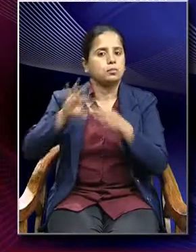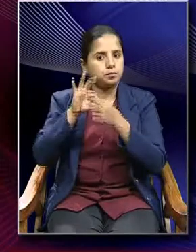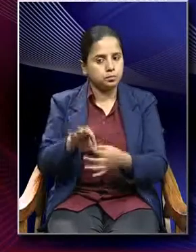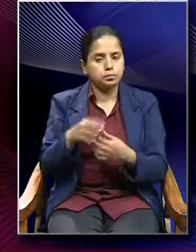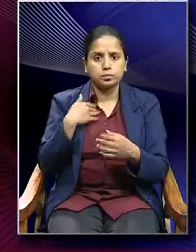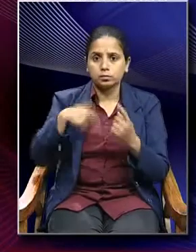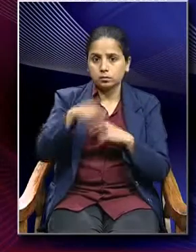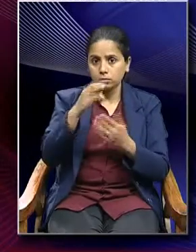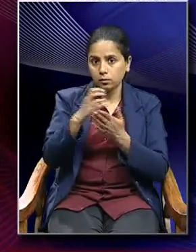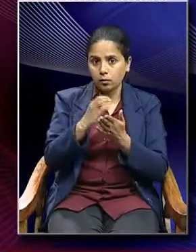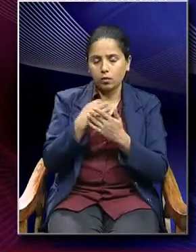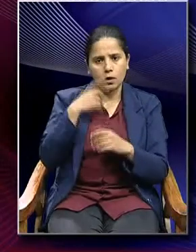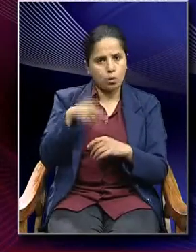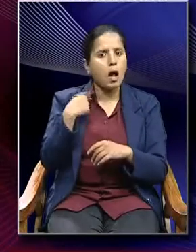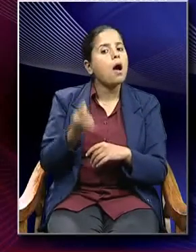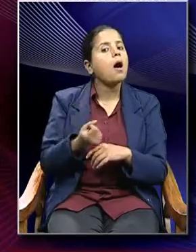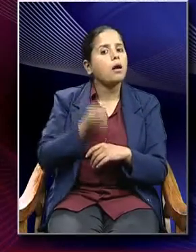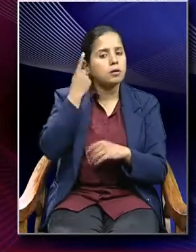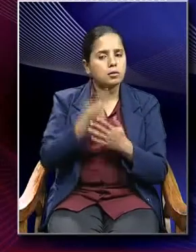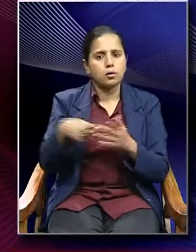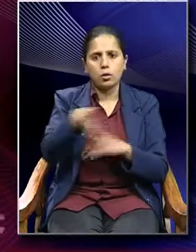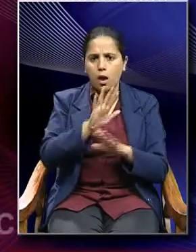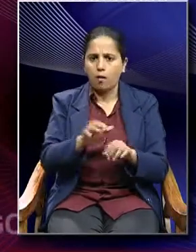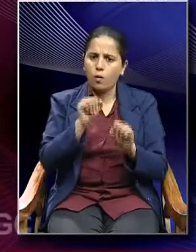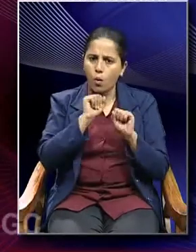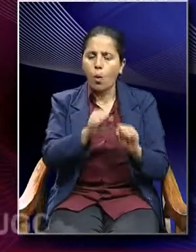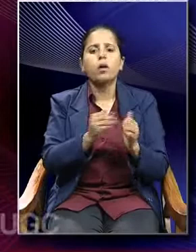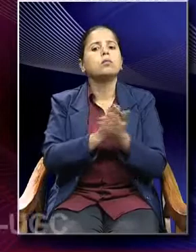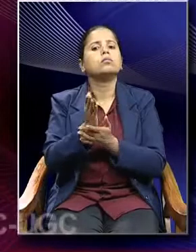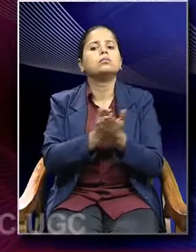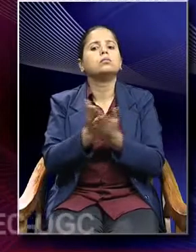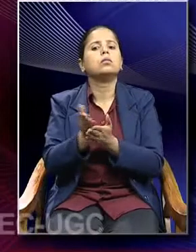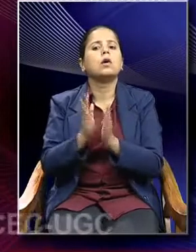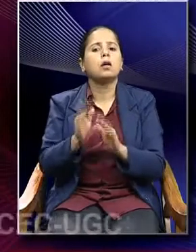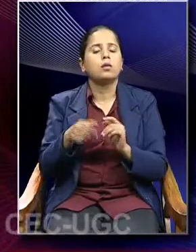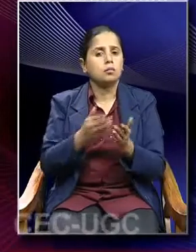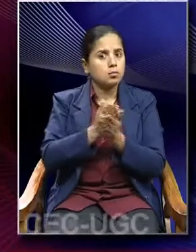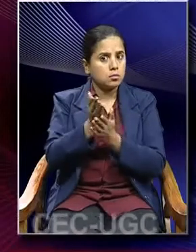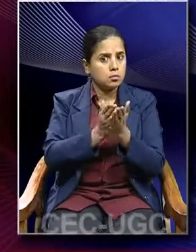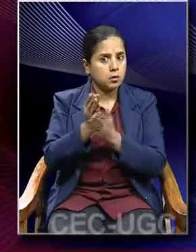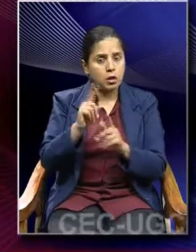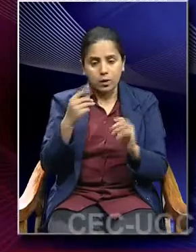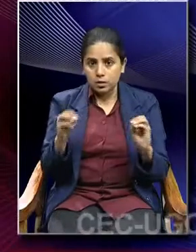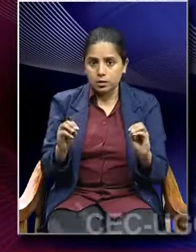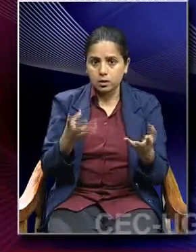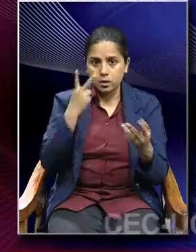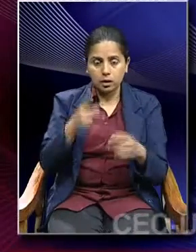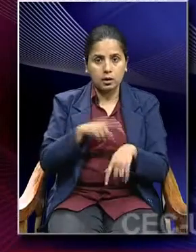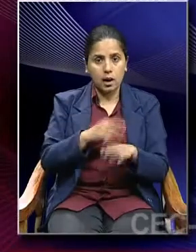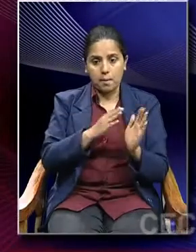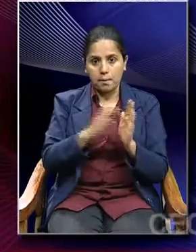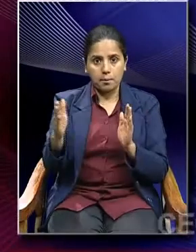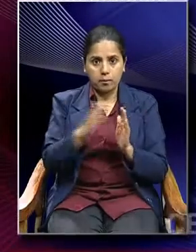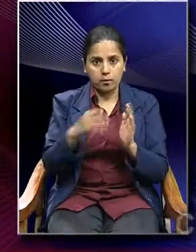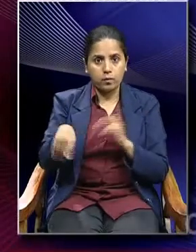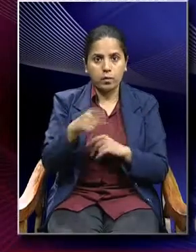we need to understand that it will have its own method, and method in the initial period of the emergence